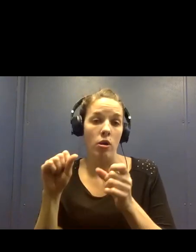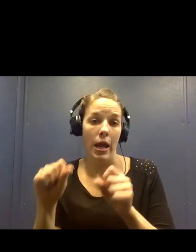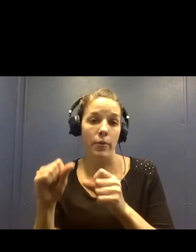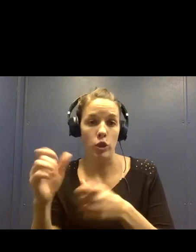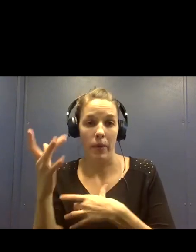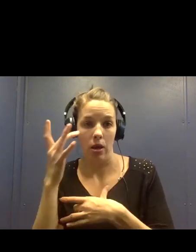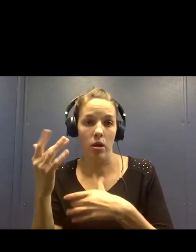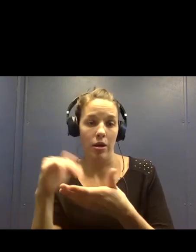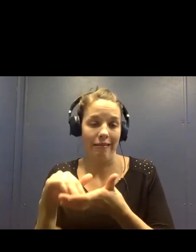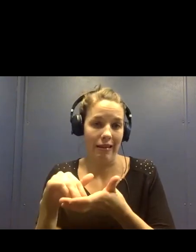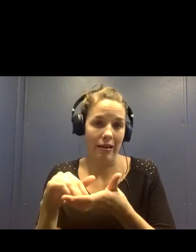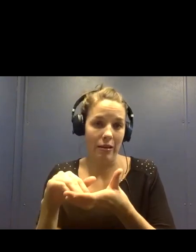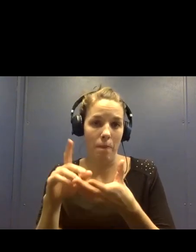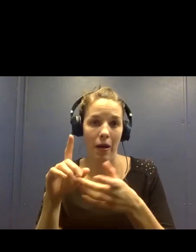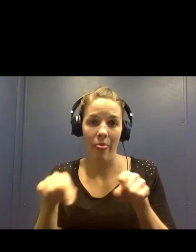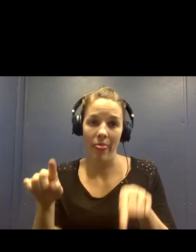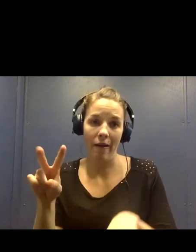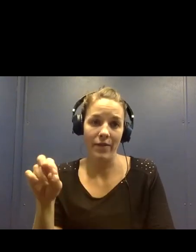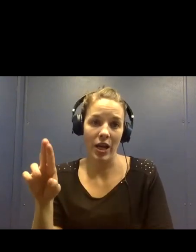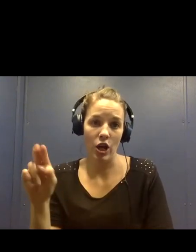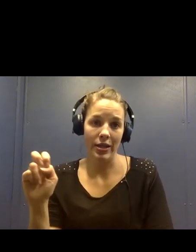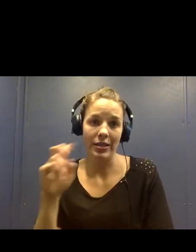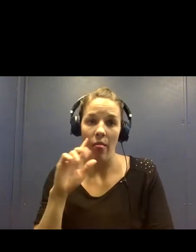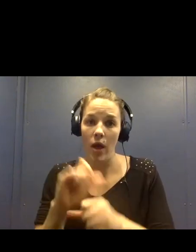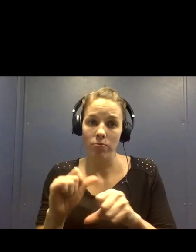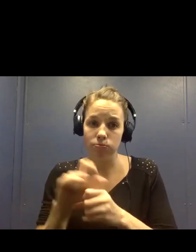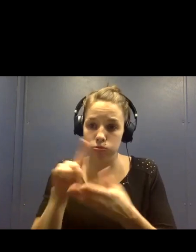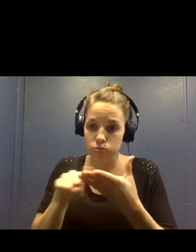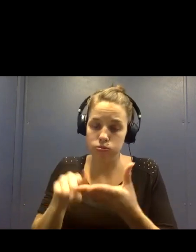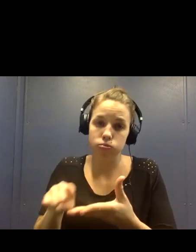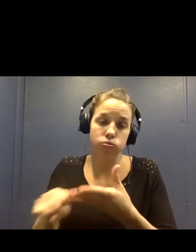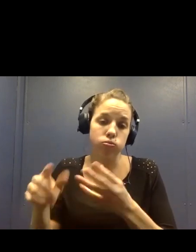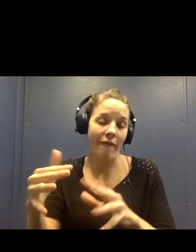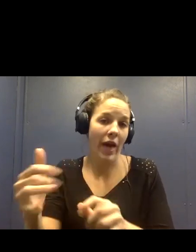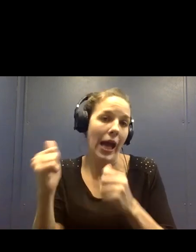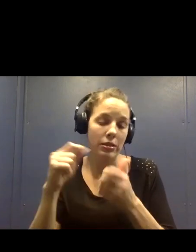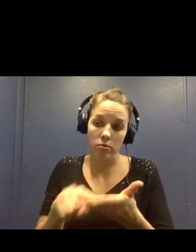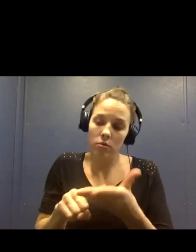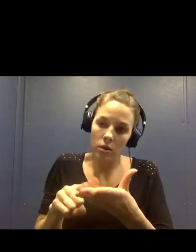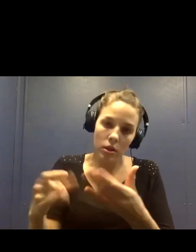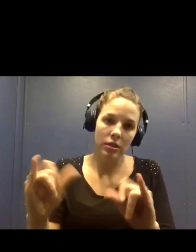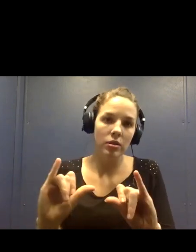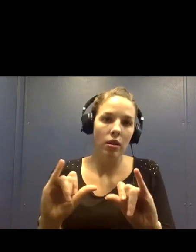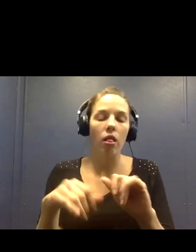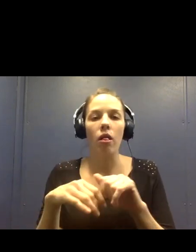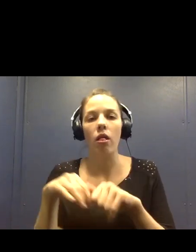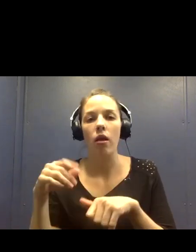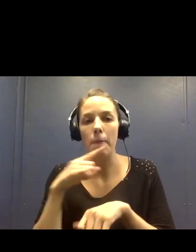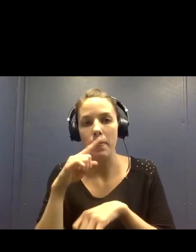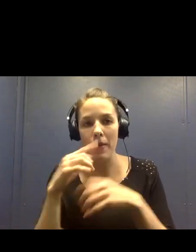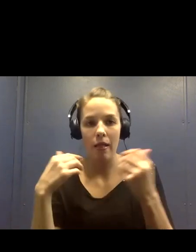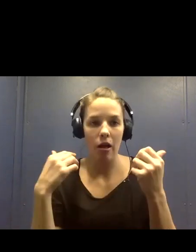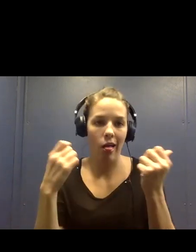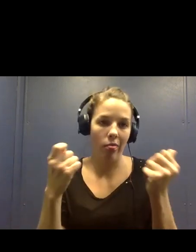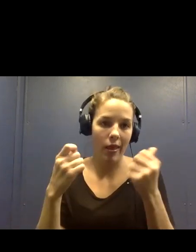by the variants. All this work is ongoing at a feverish pace in public health and